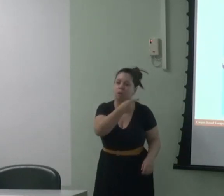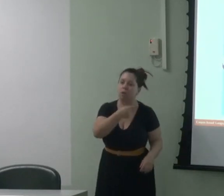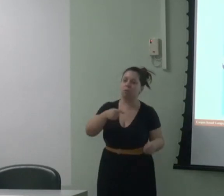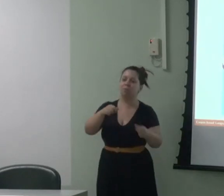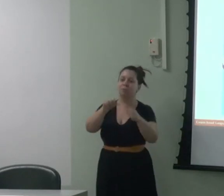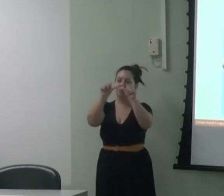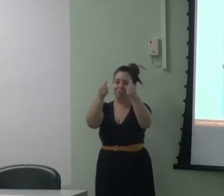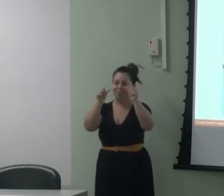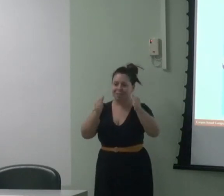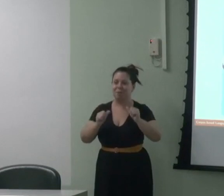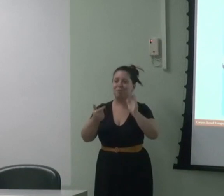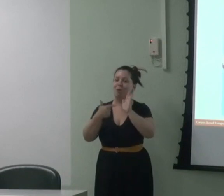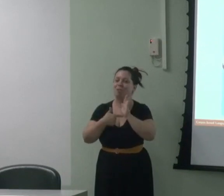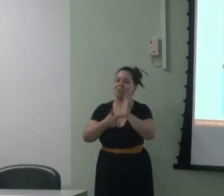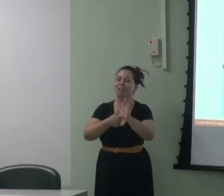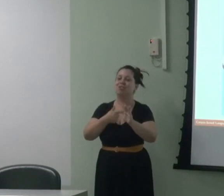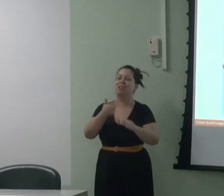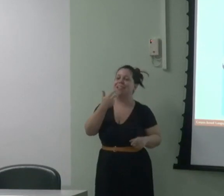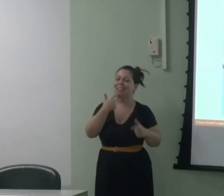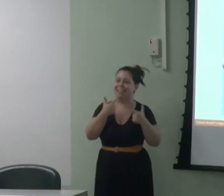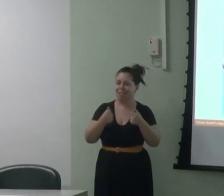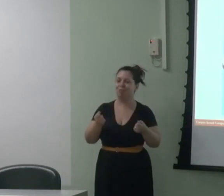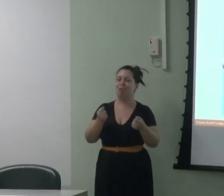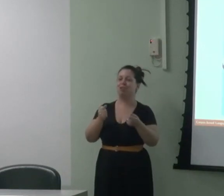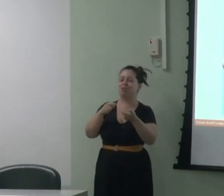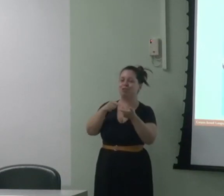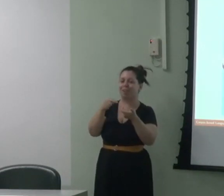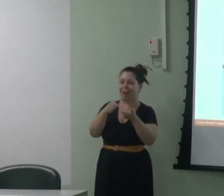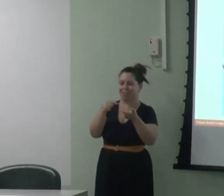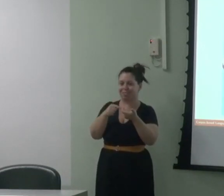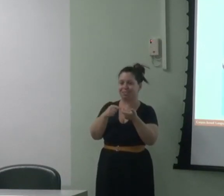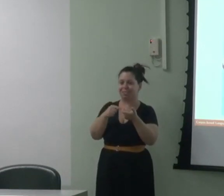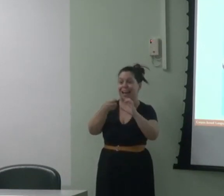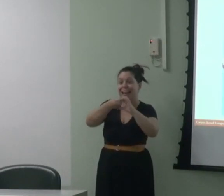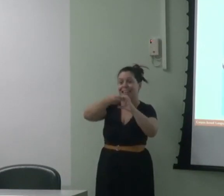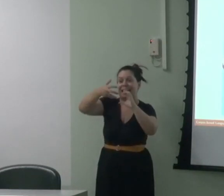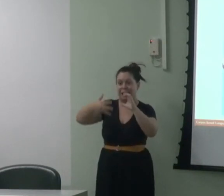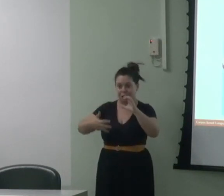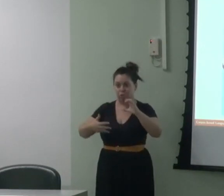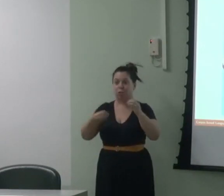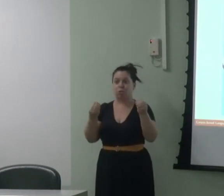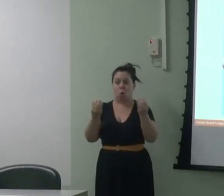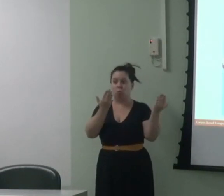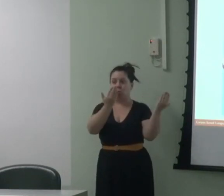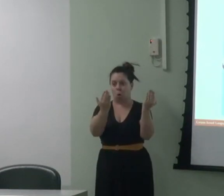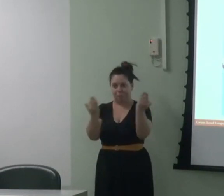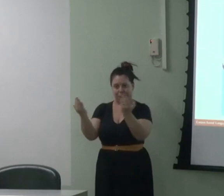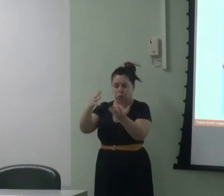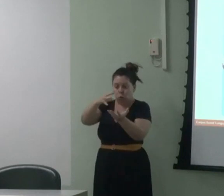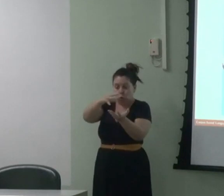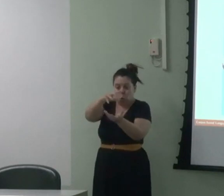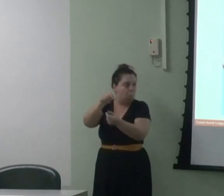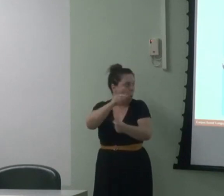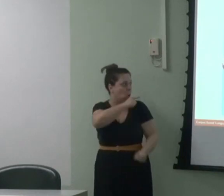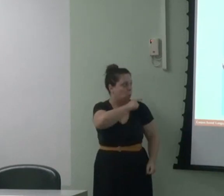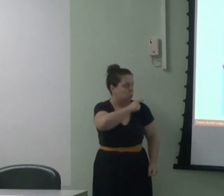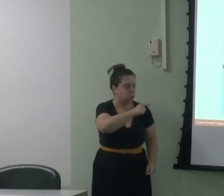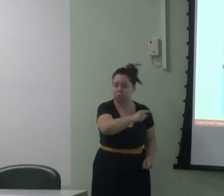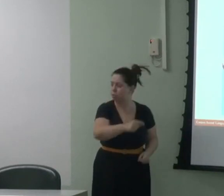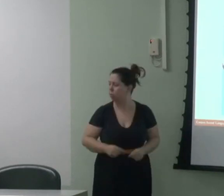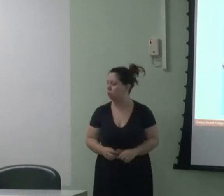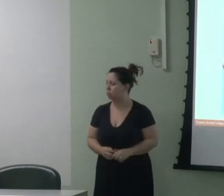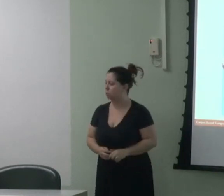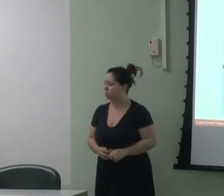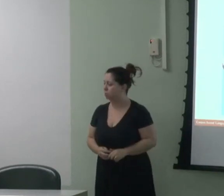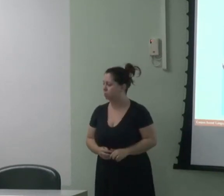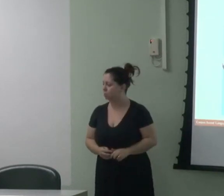various language features in colored scheme across the world. This one, if I recall it correctly, what